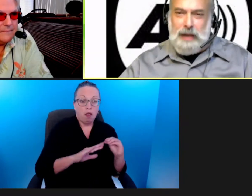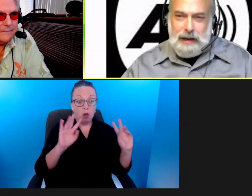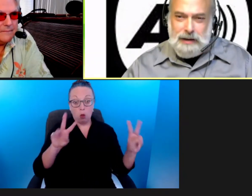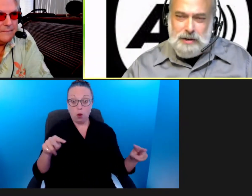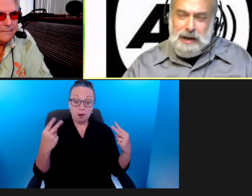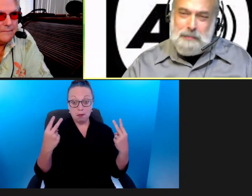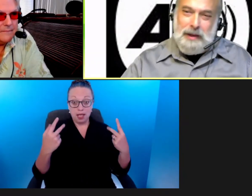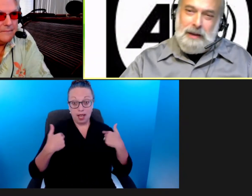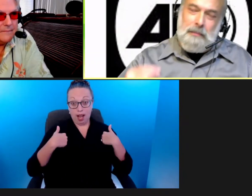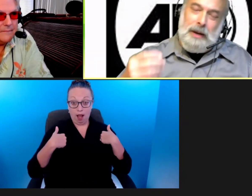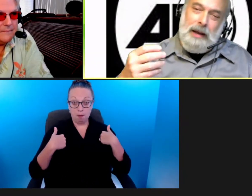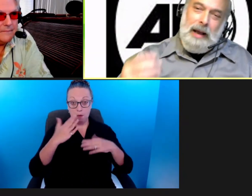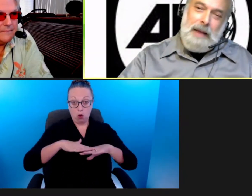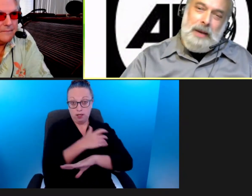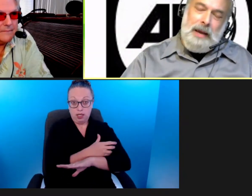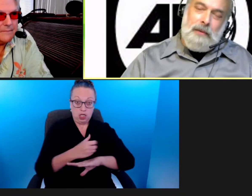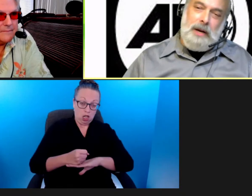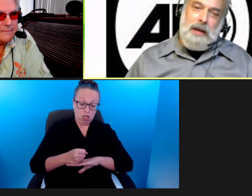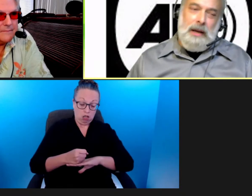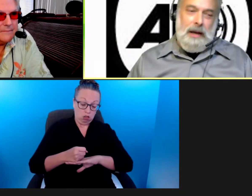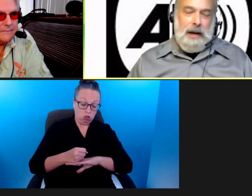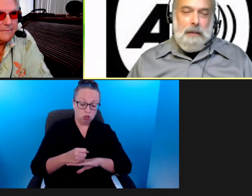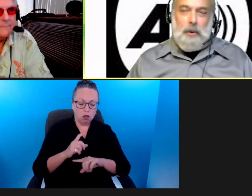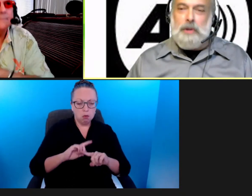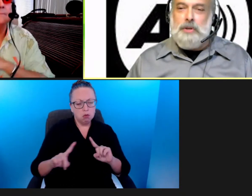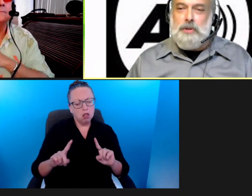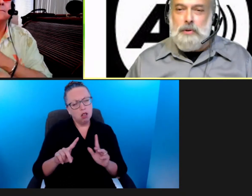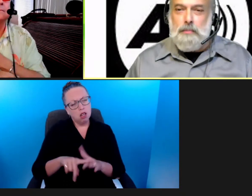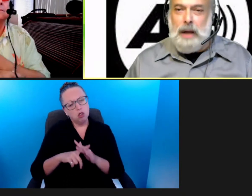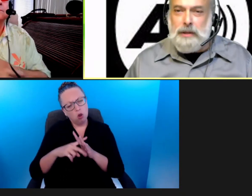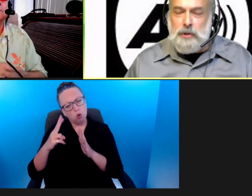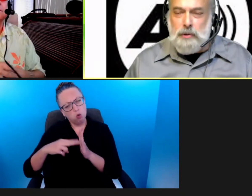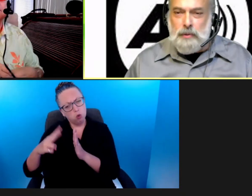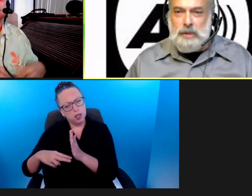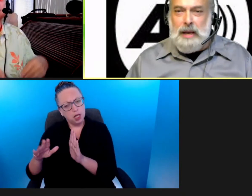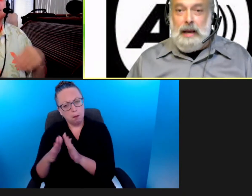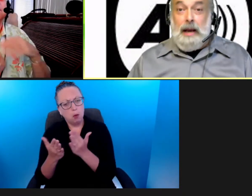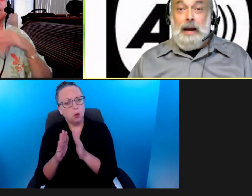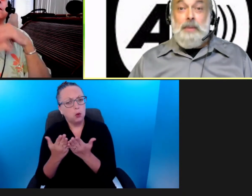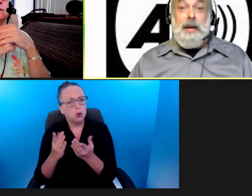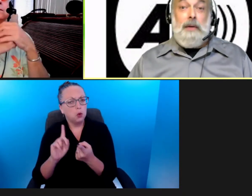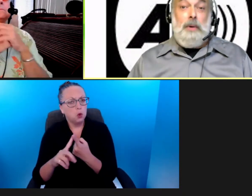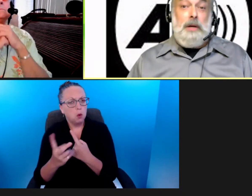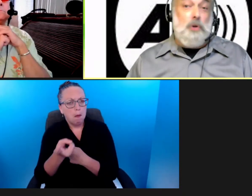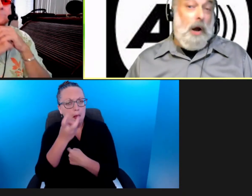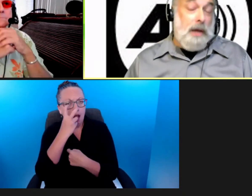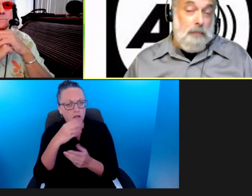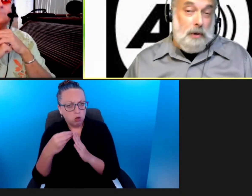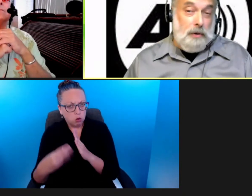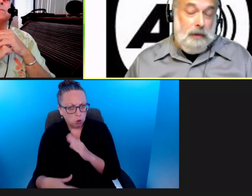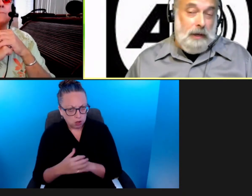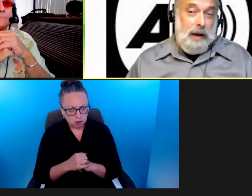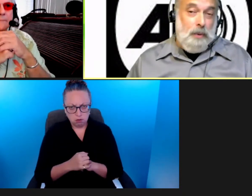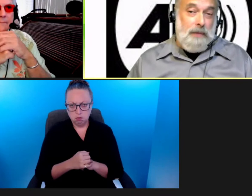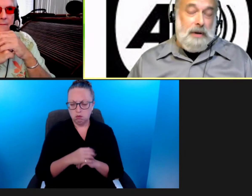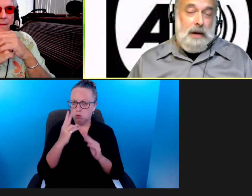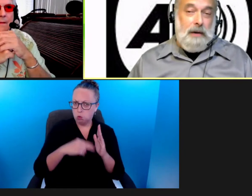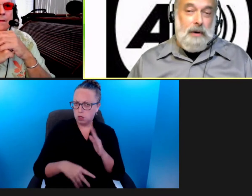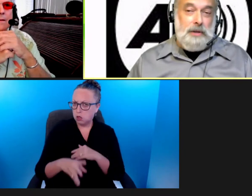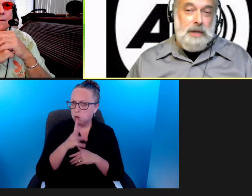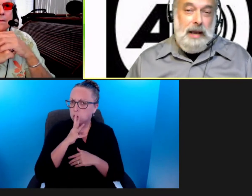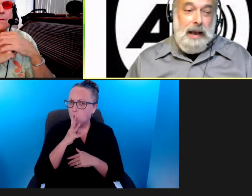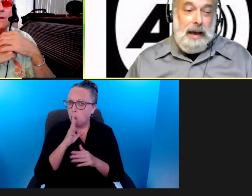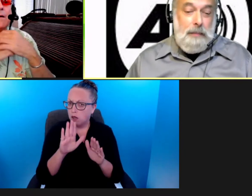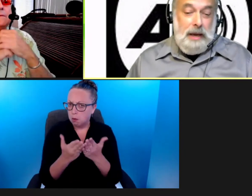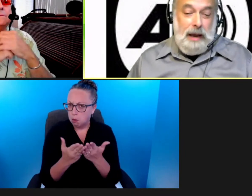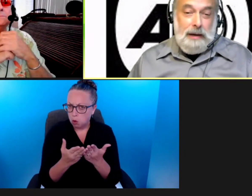on stage type thing. But I began reading books to blind students. I began reading talking books for the Library of